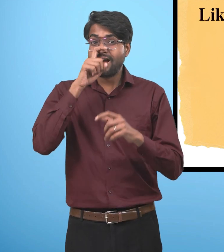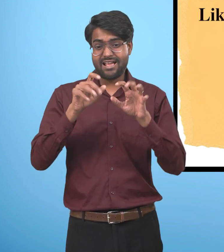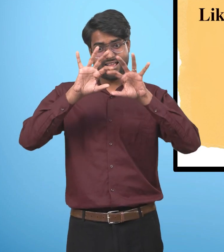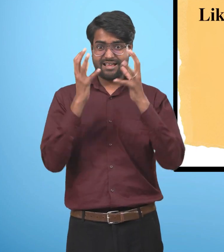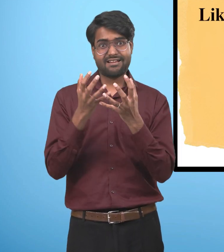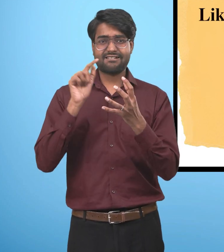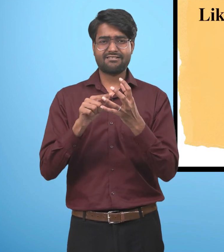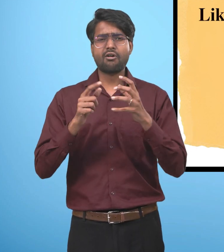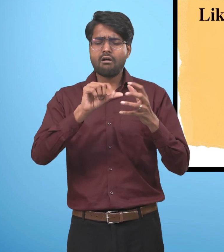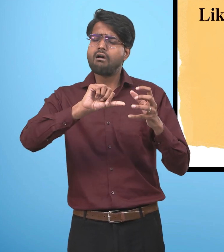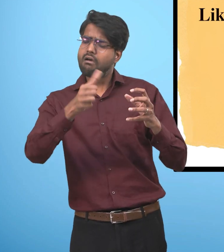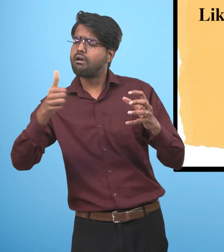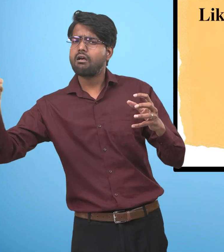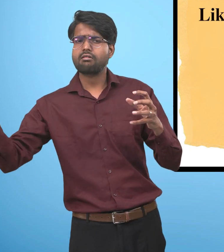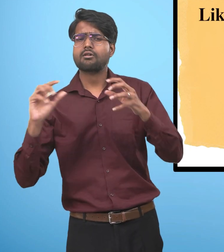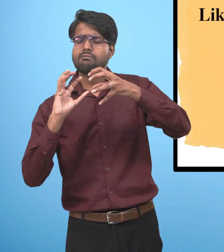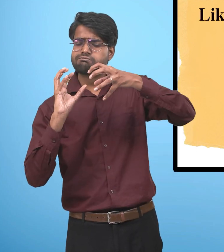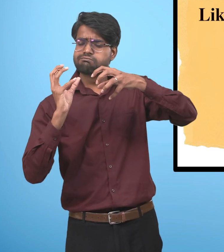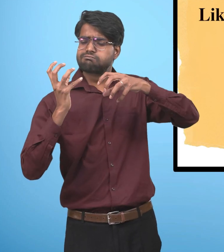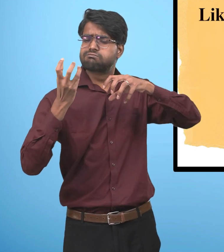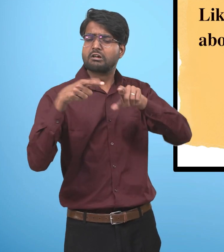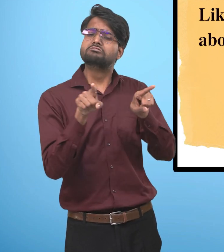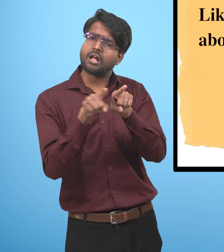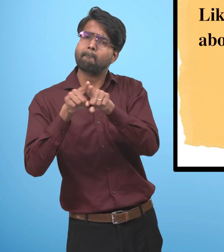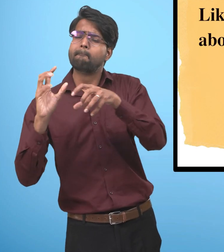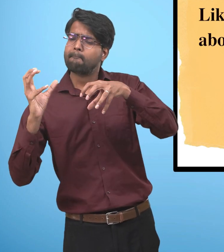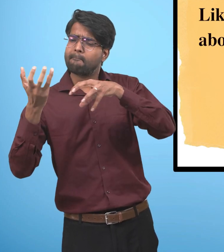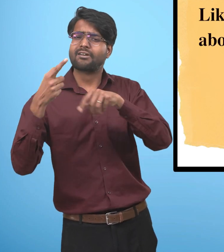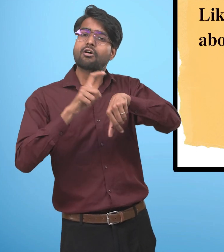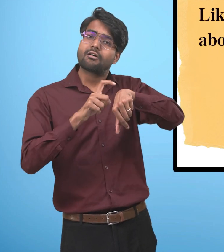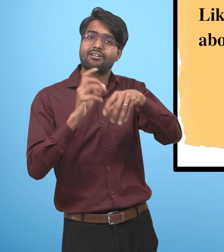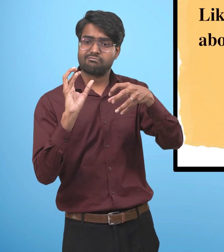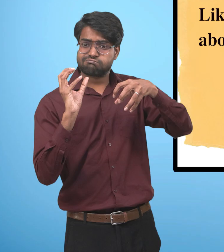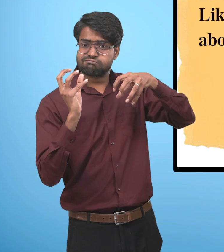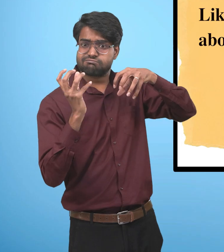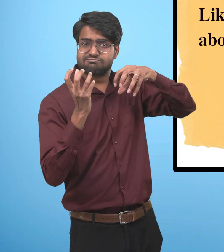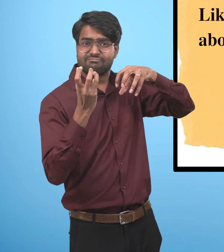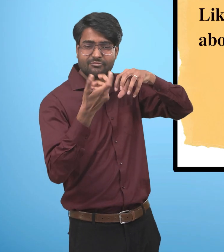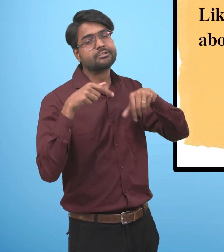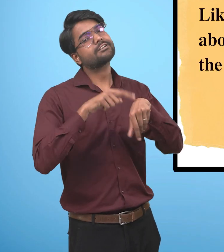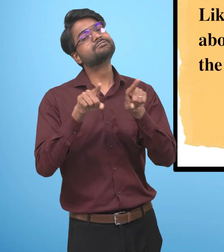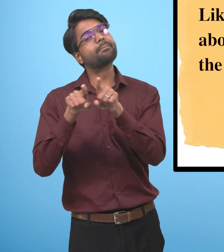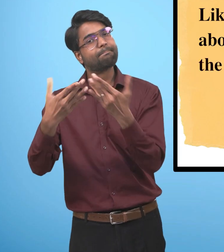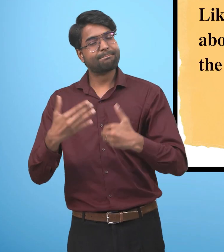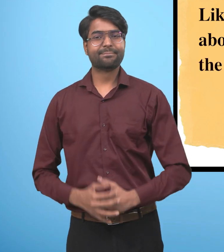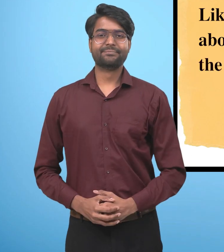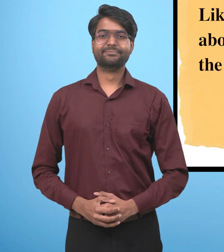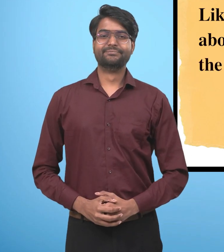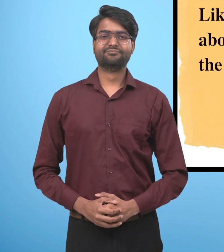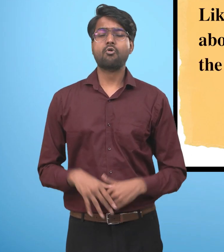Like the Earth, other planets also rotate about their axis while revolving around the sun. You